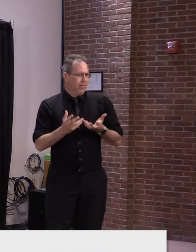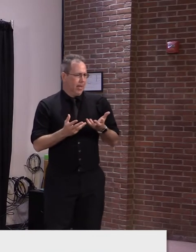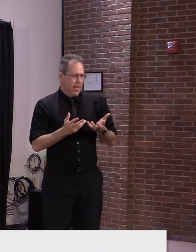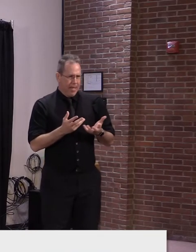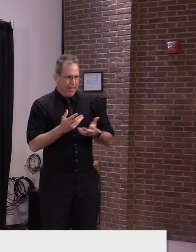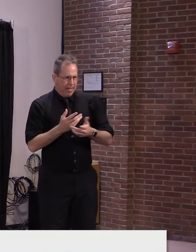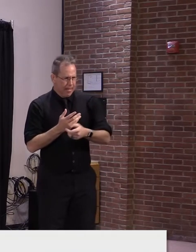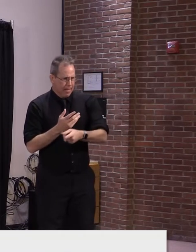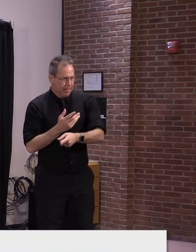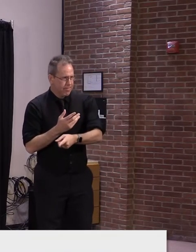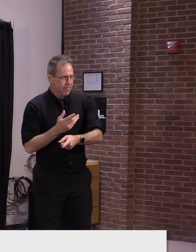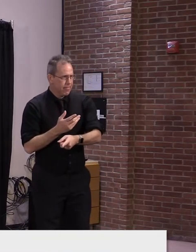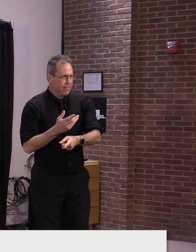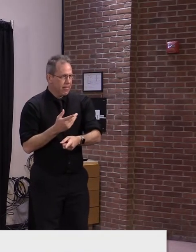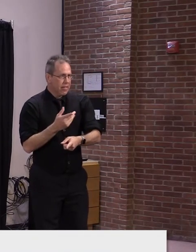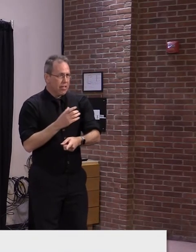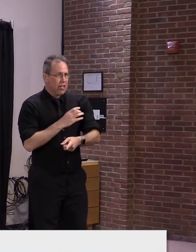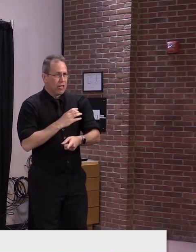Mr. Pichek.